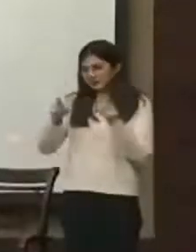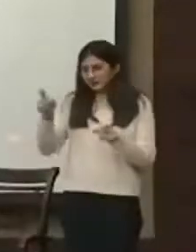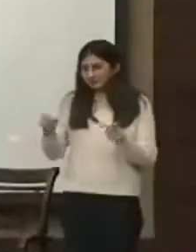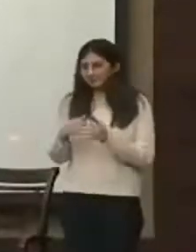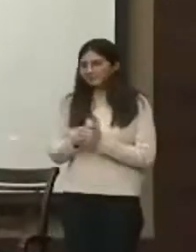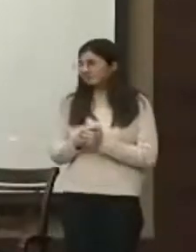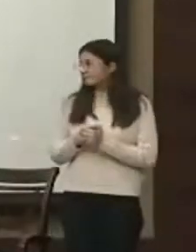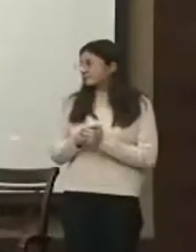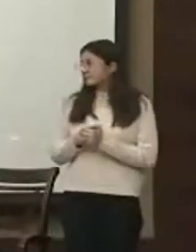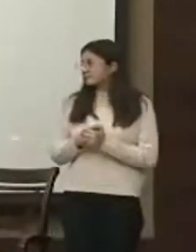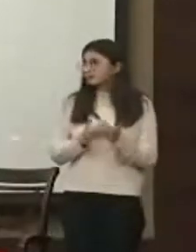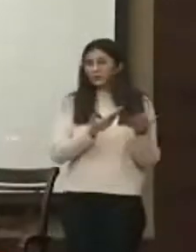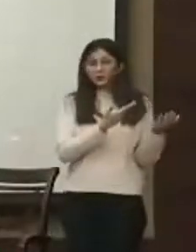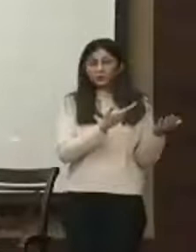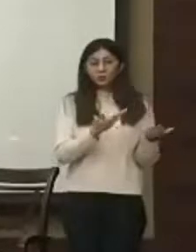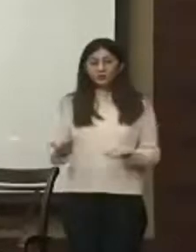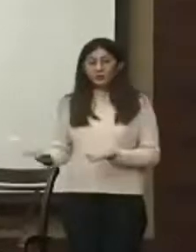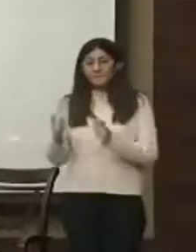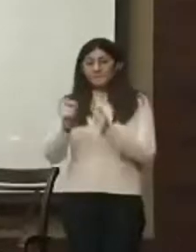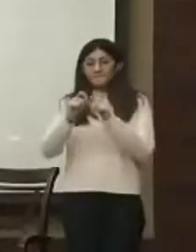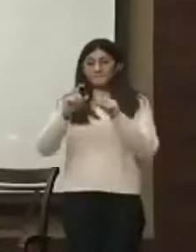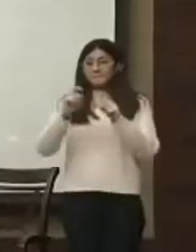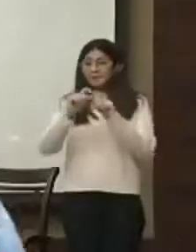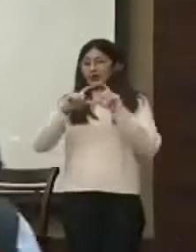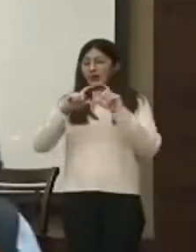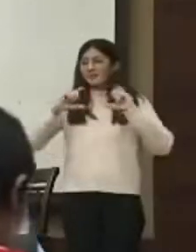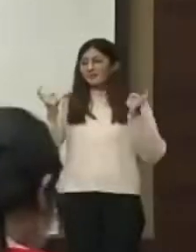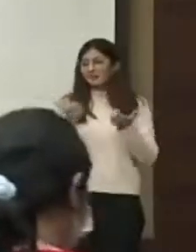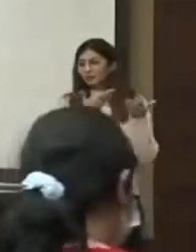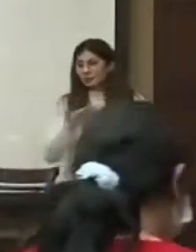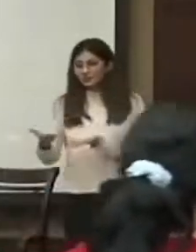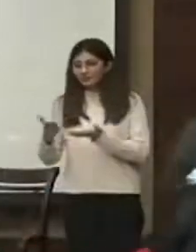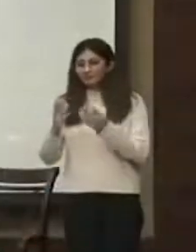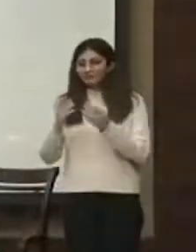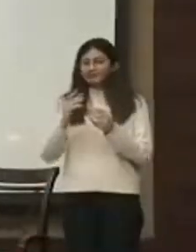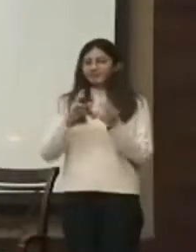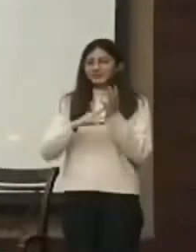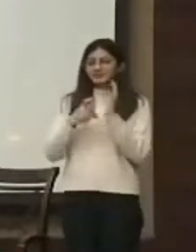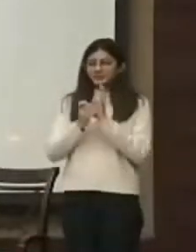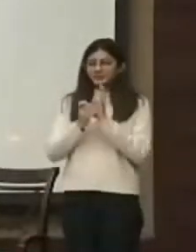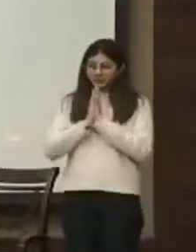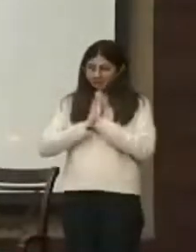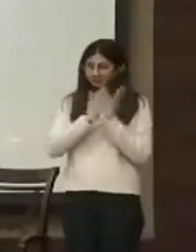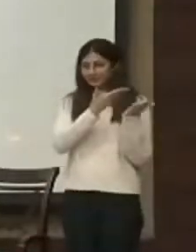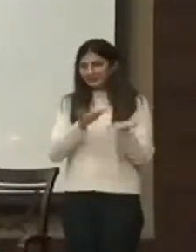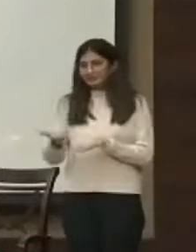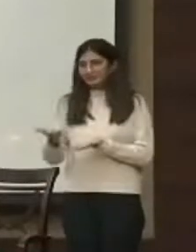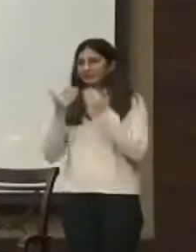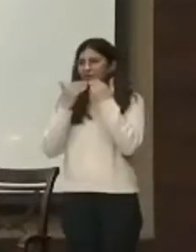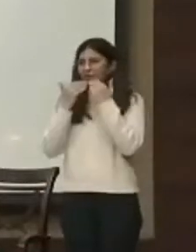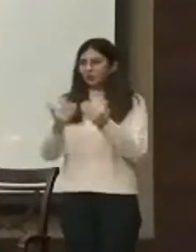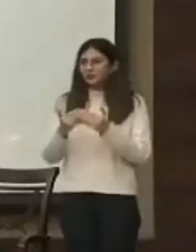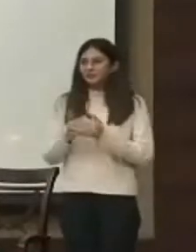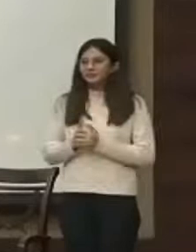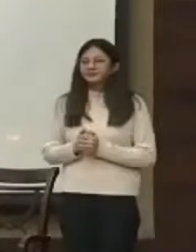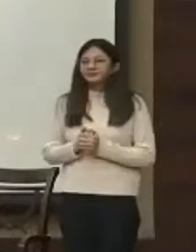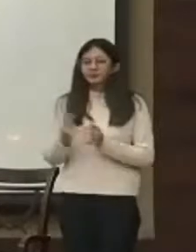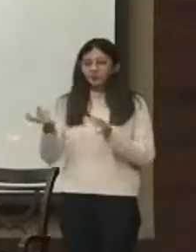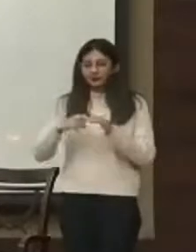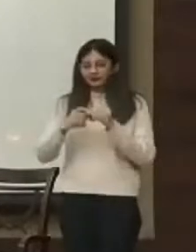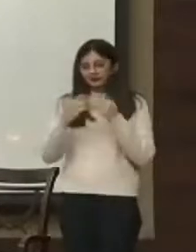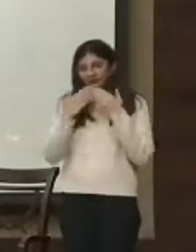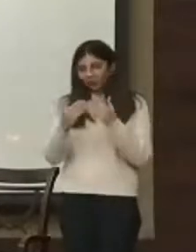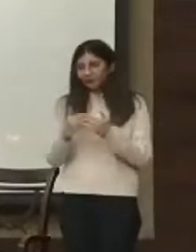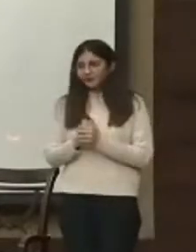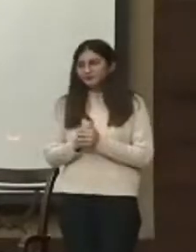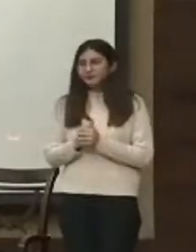Welcome, Honorable Member of Parliament, Mr. Gaurav Gogoi. Thank you so much for joining us. So